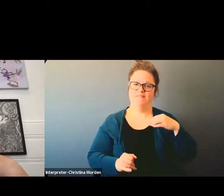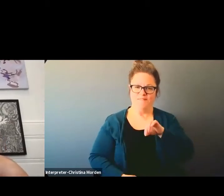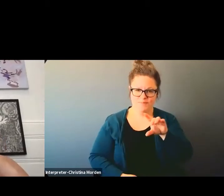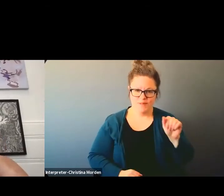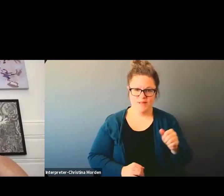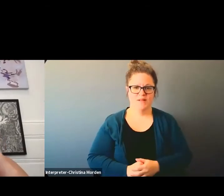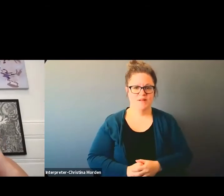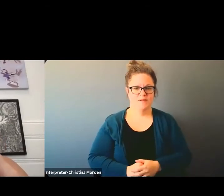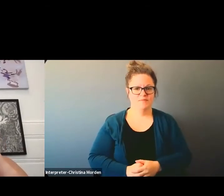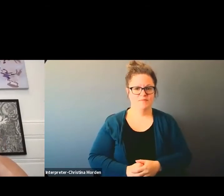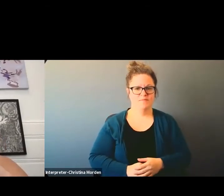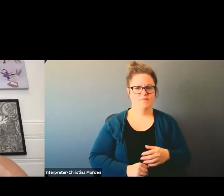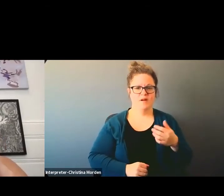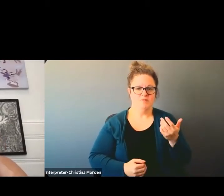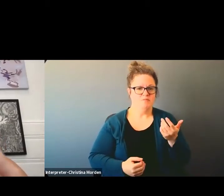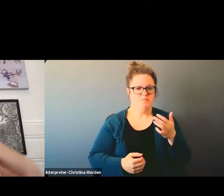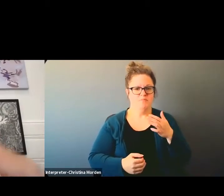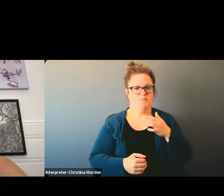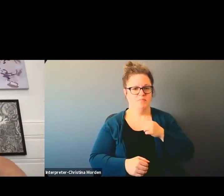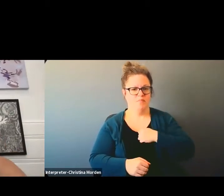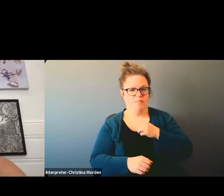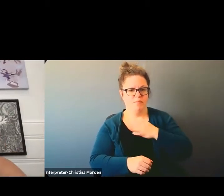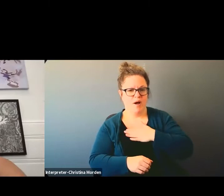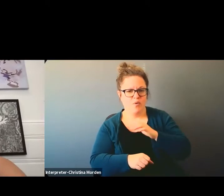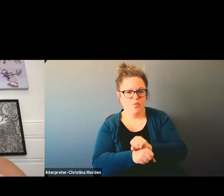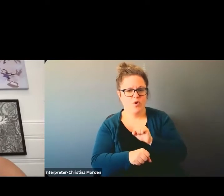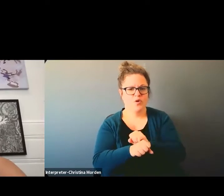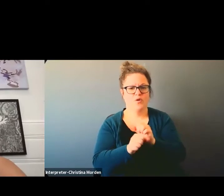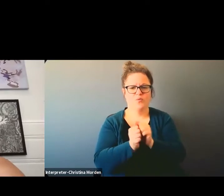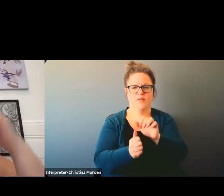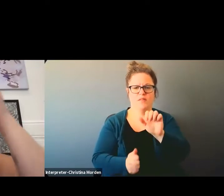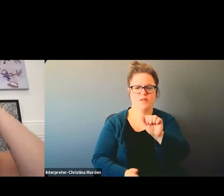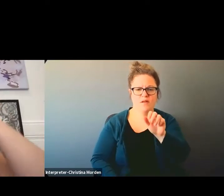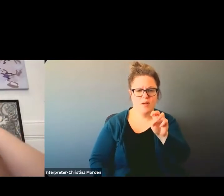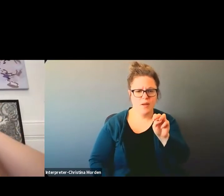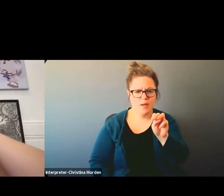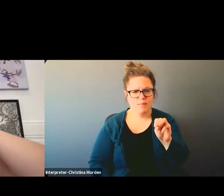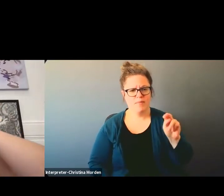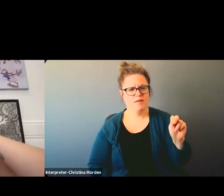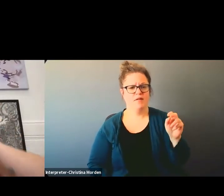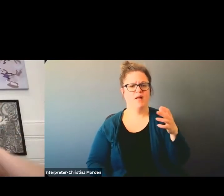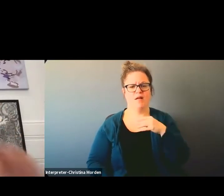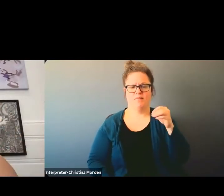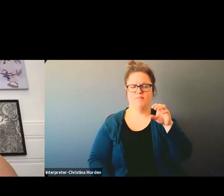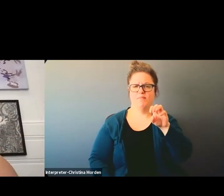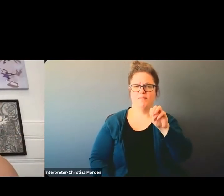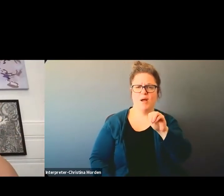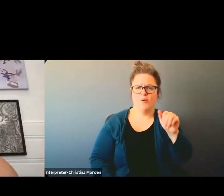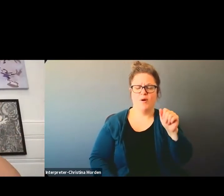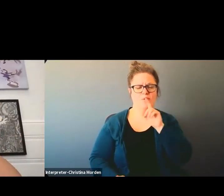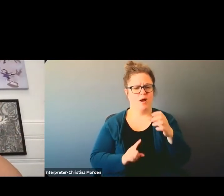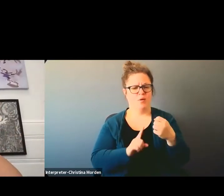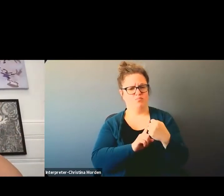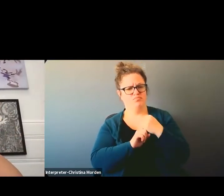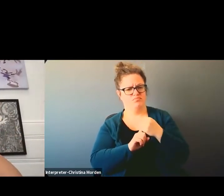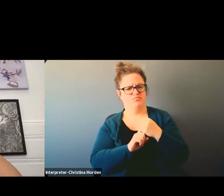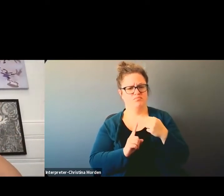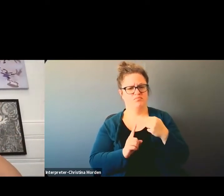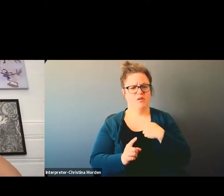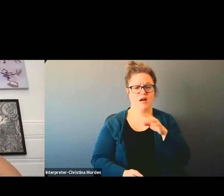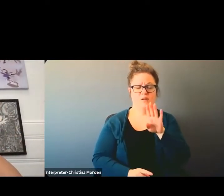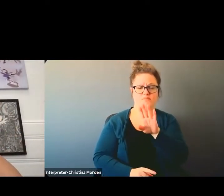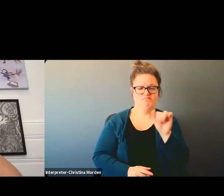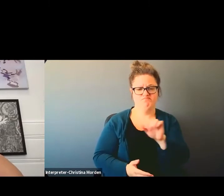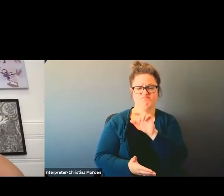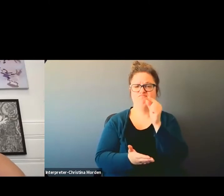My work with A&M and MAWA has been so impactful for me. After I graduated with my bachelor's in women and